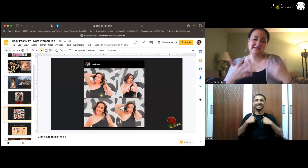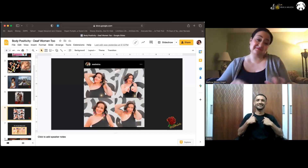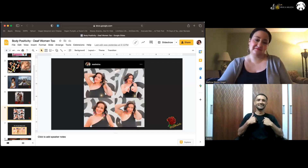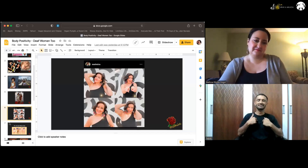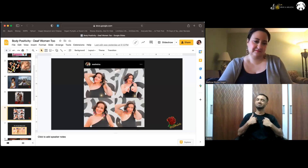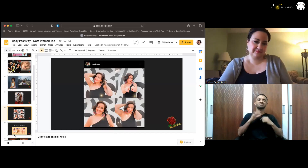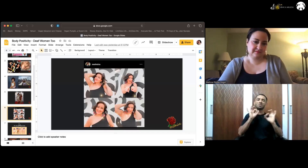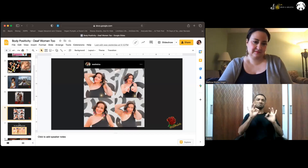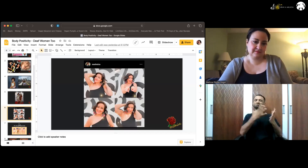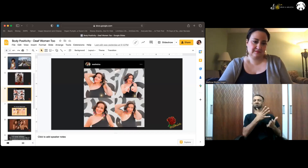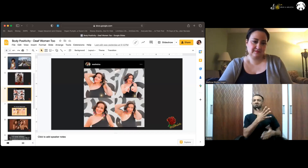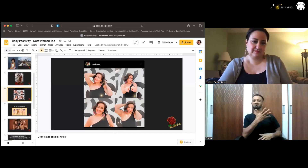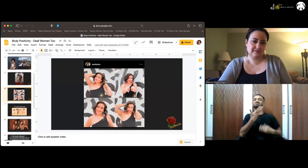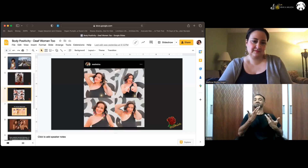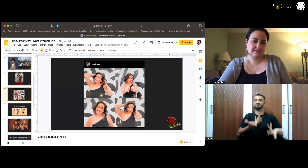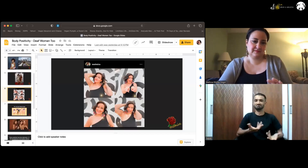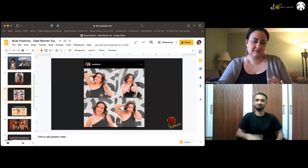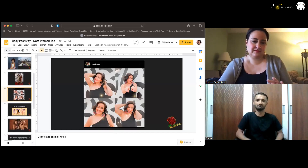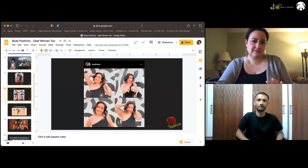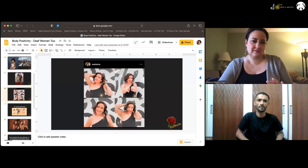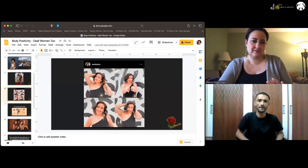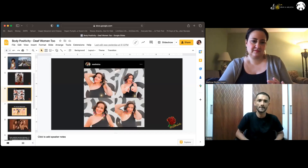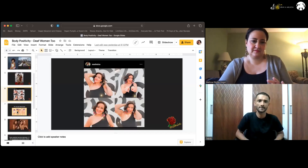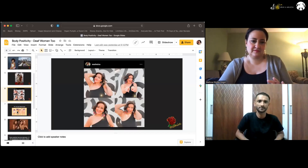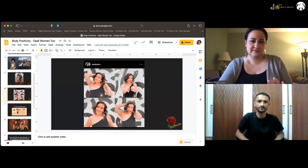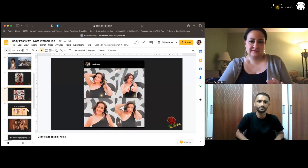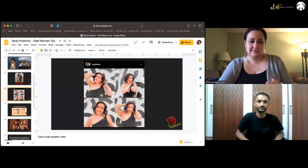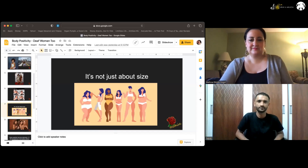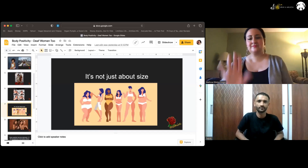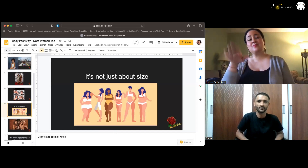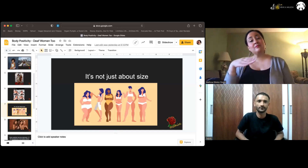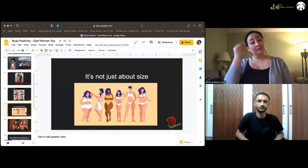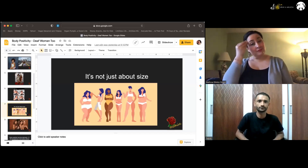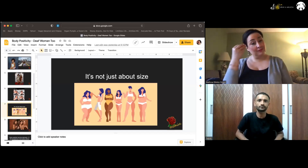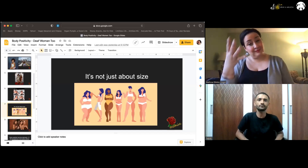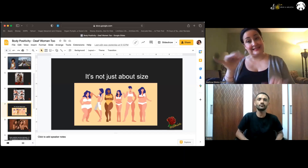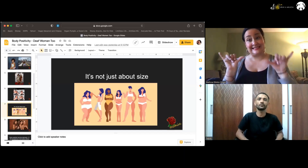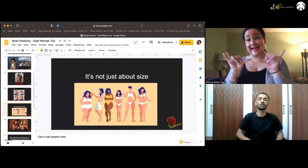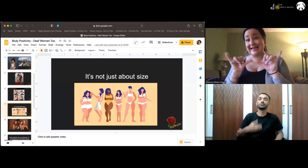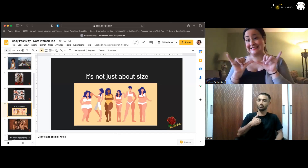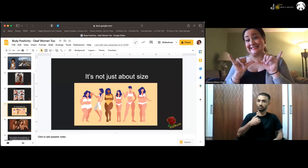something, I really don't care. I just stop them and I don't give a thought on them.